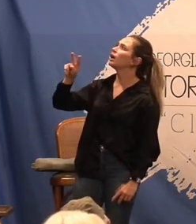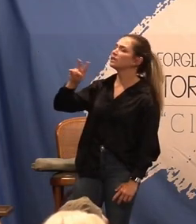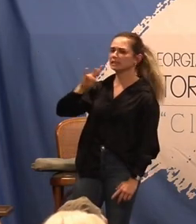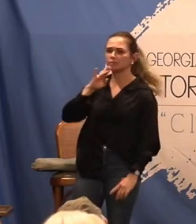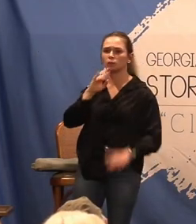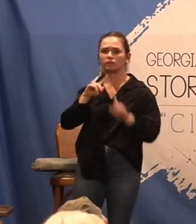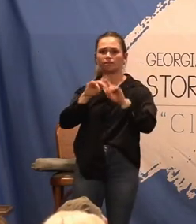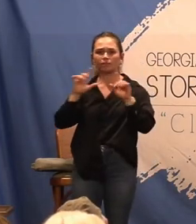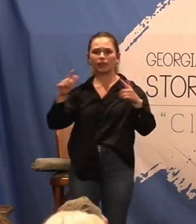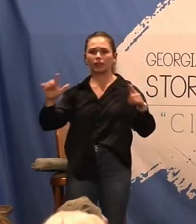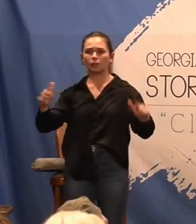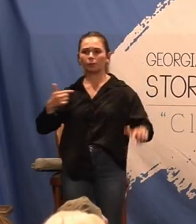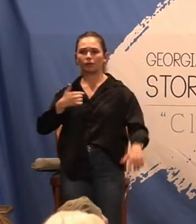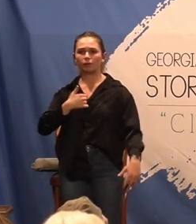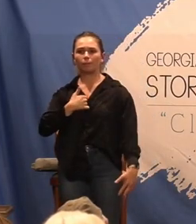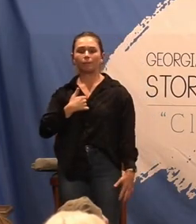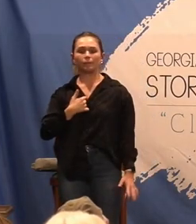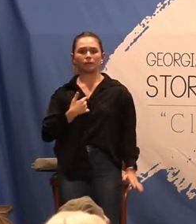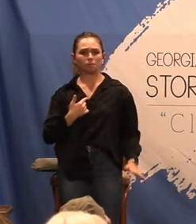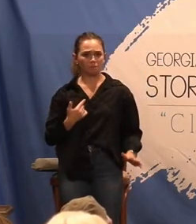spoke a different language than me, and